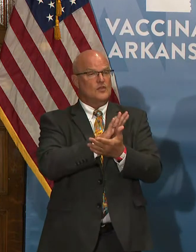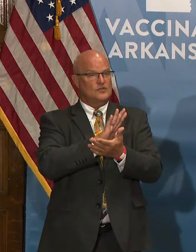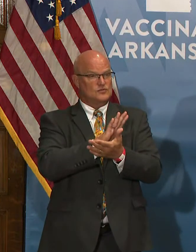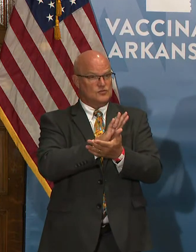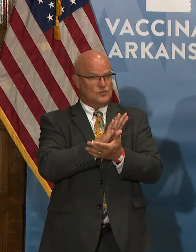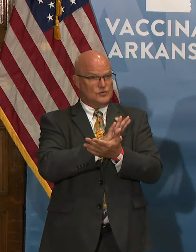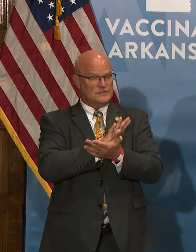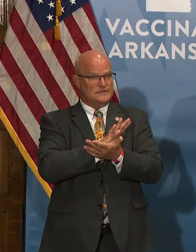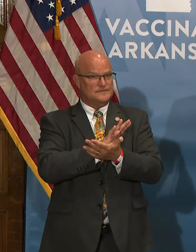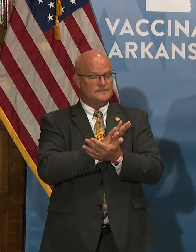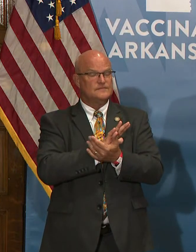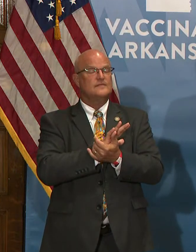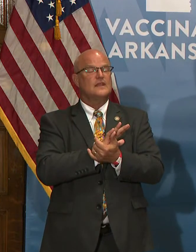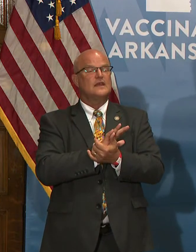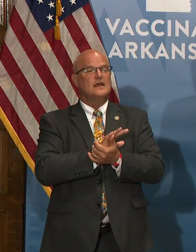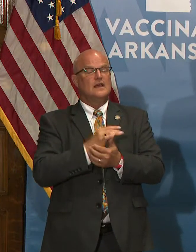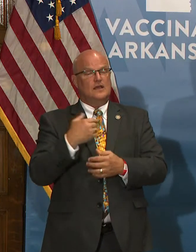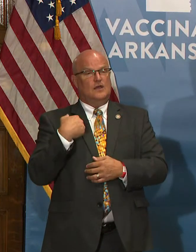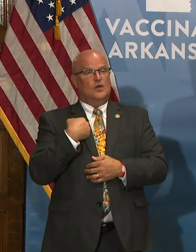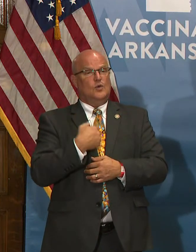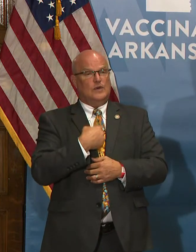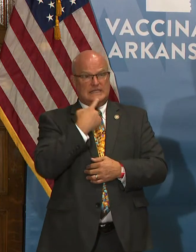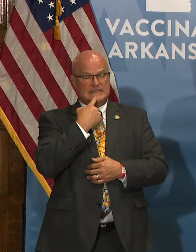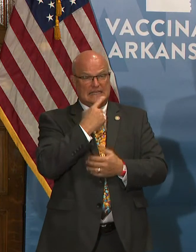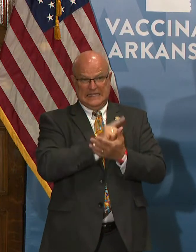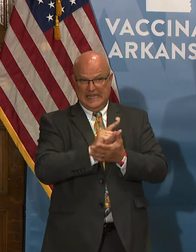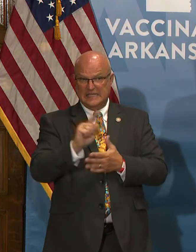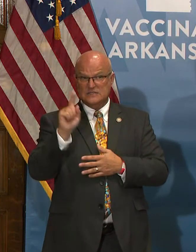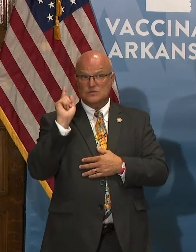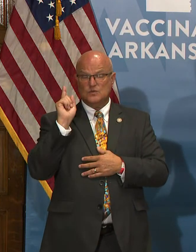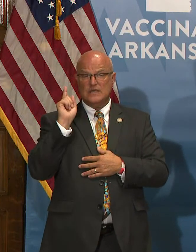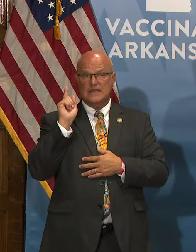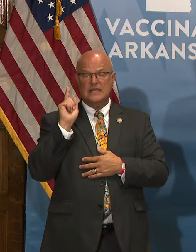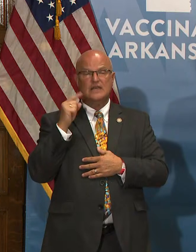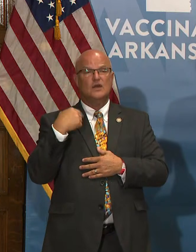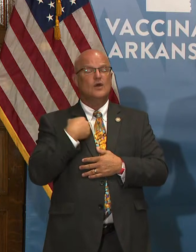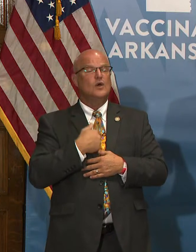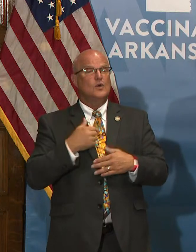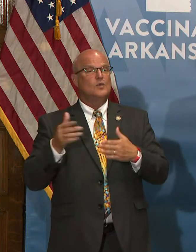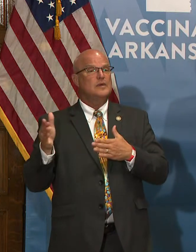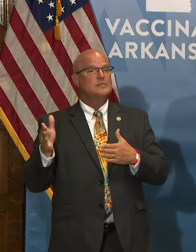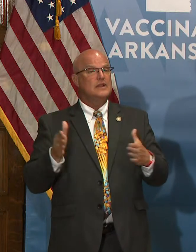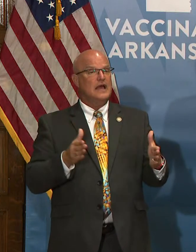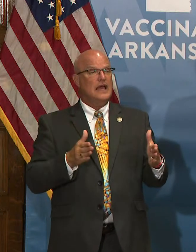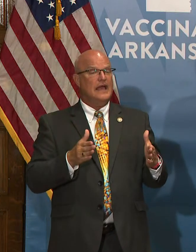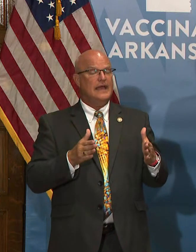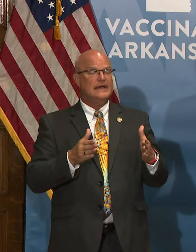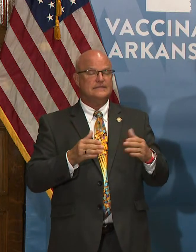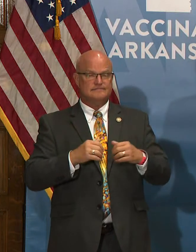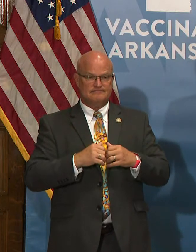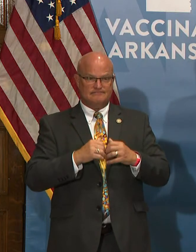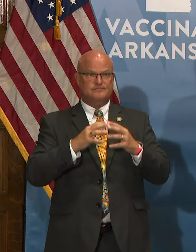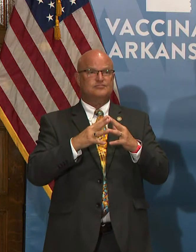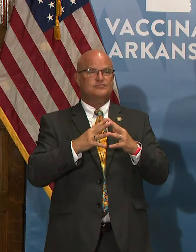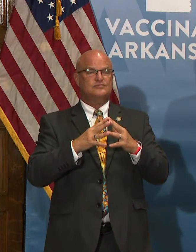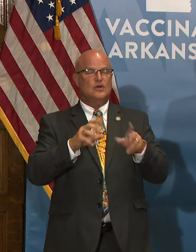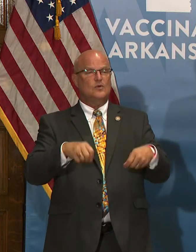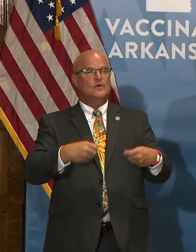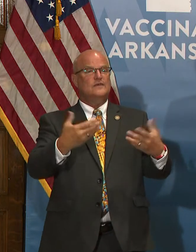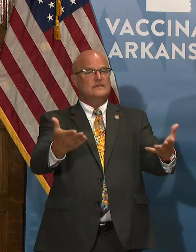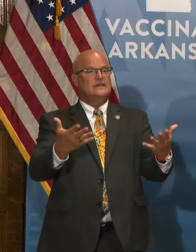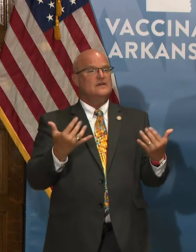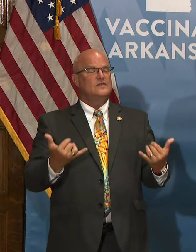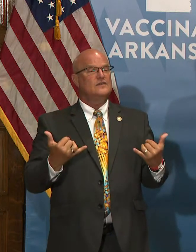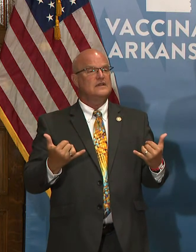situation. First of all, as we indicated last week, we have implemented and we have delivered